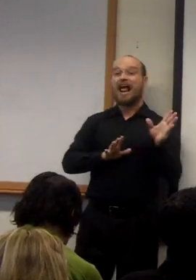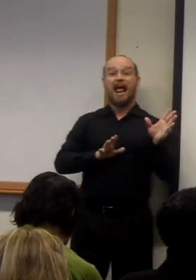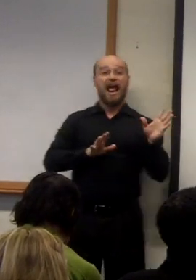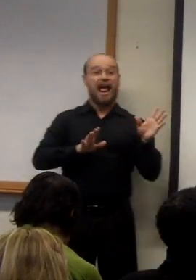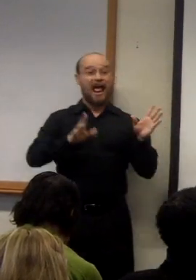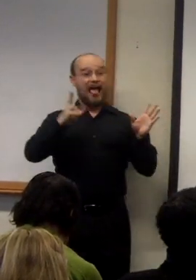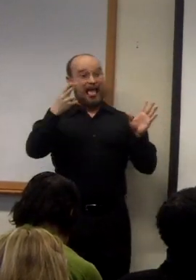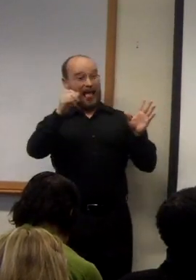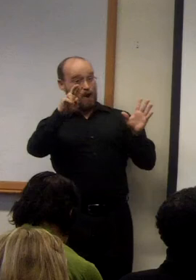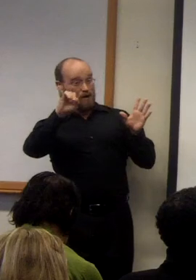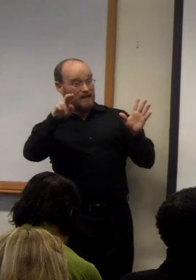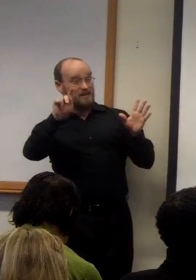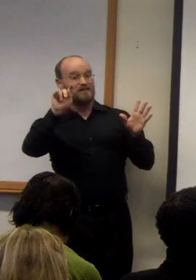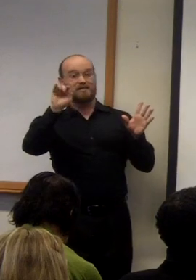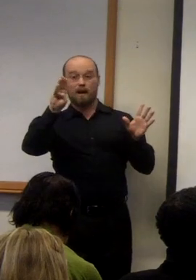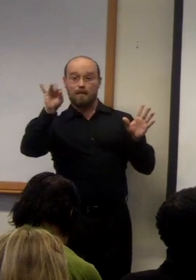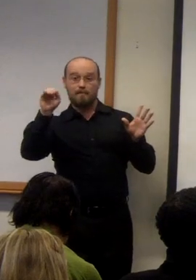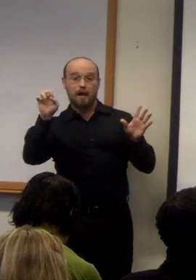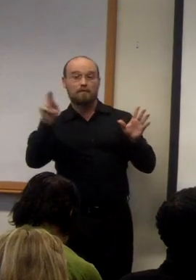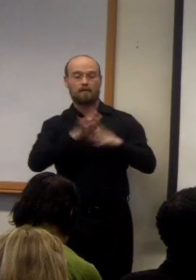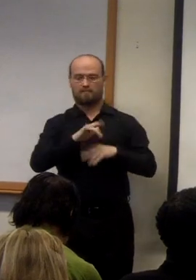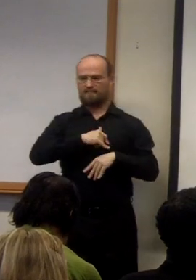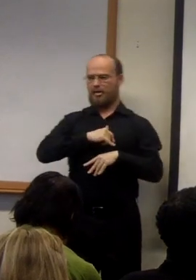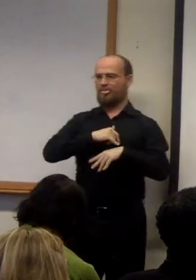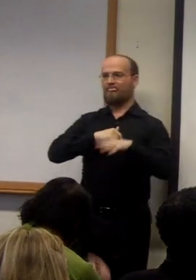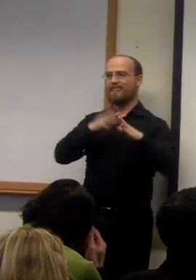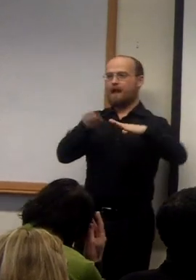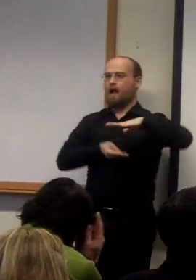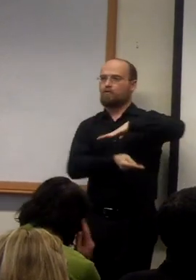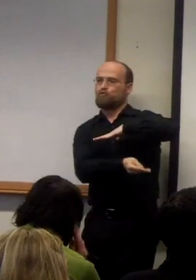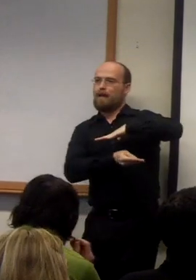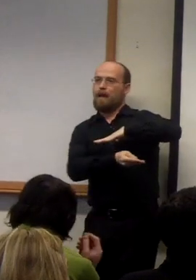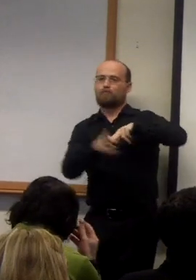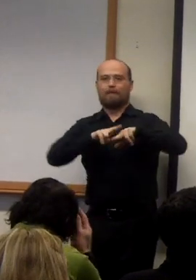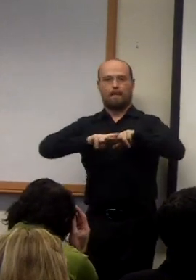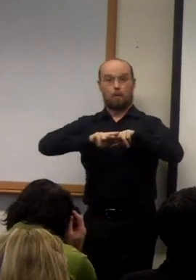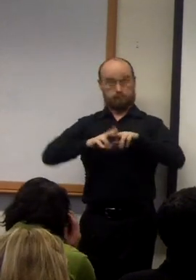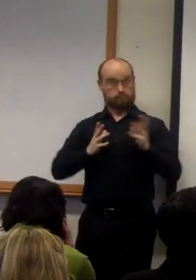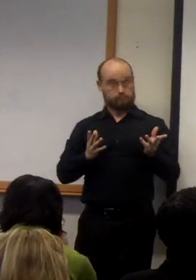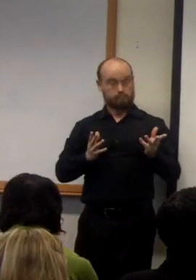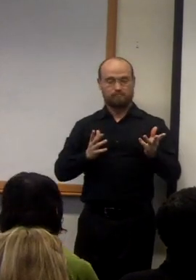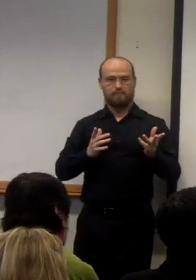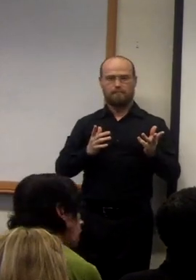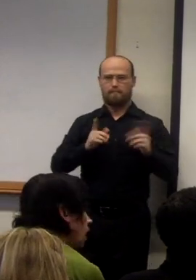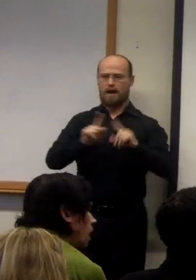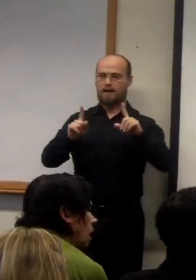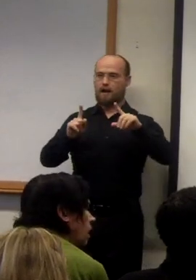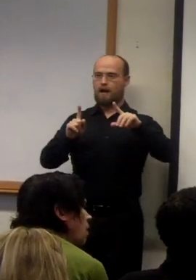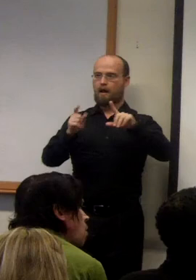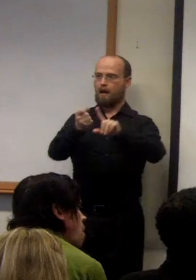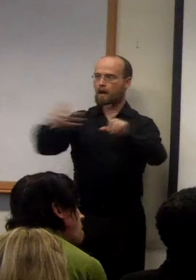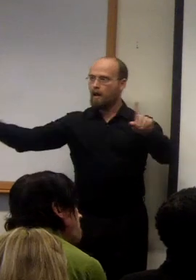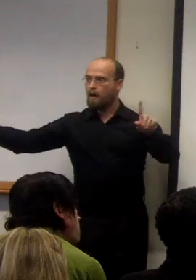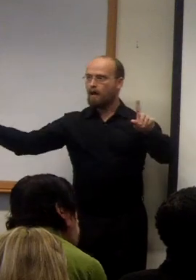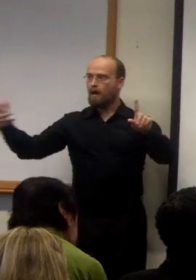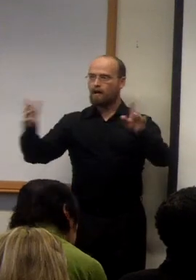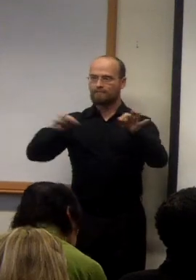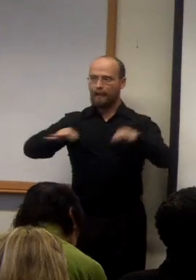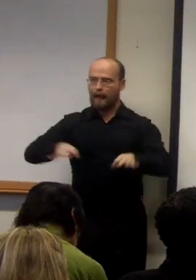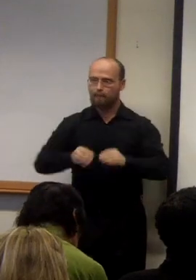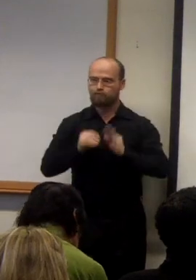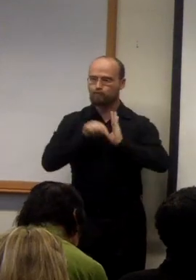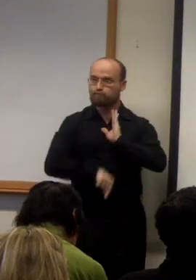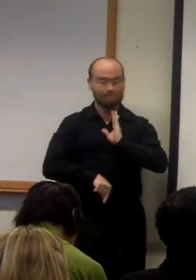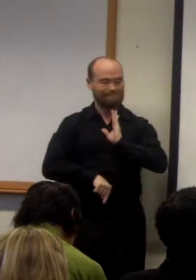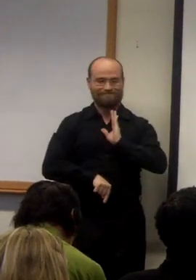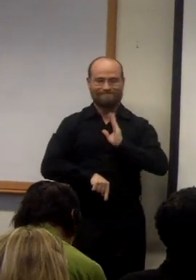Underground Railroad, right? And yet, I can't seem to tell you anything else, right? And so another question I would ask you is, what have you learned